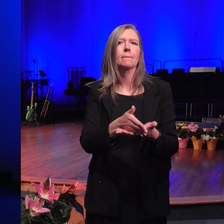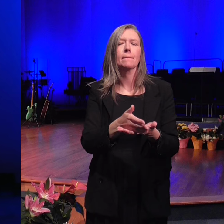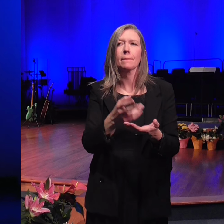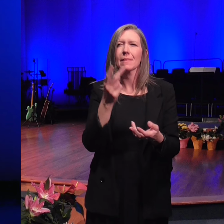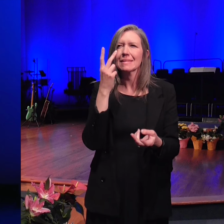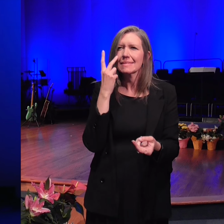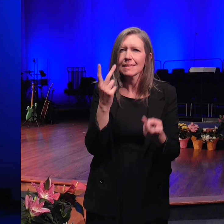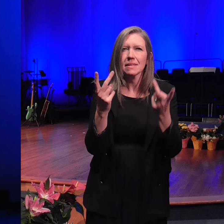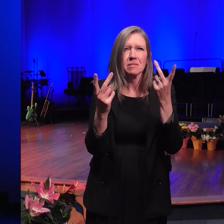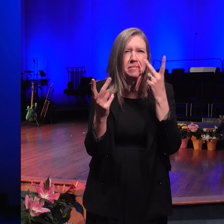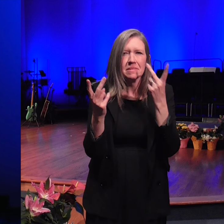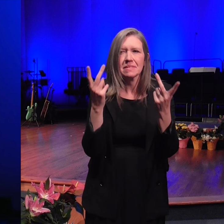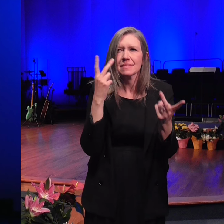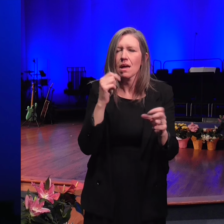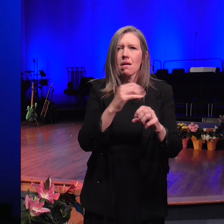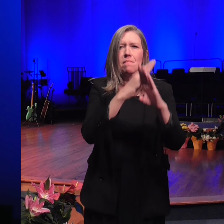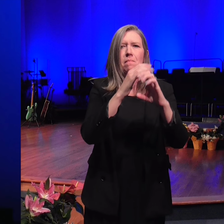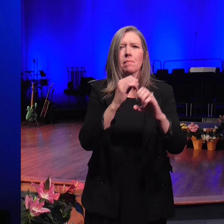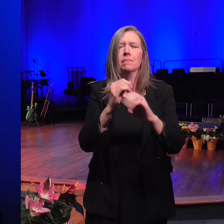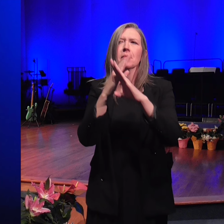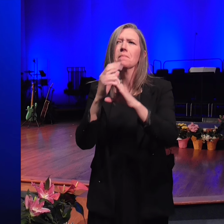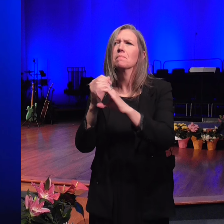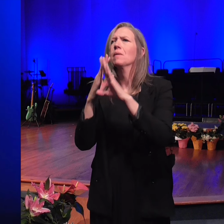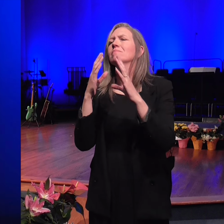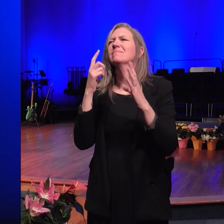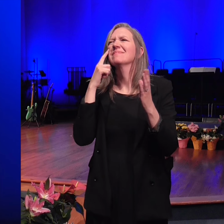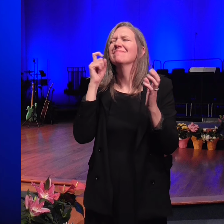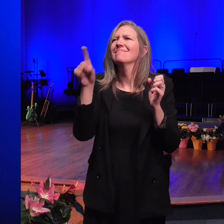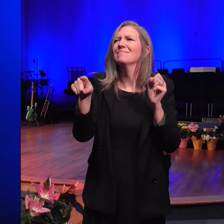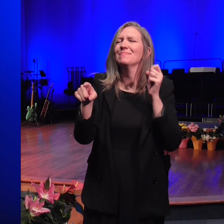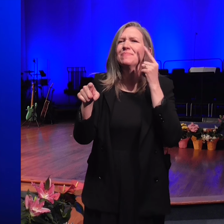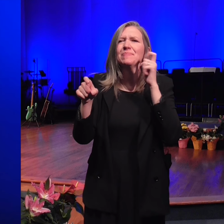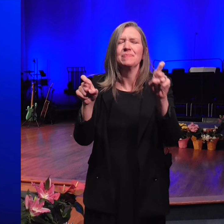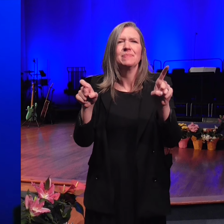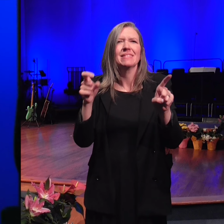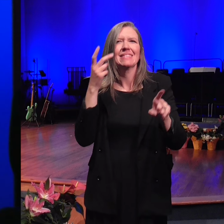all obstacles in my way.